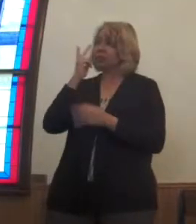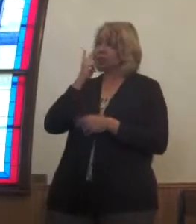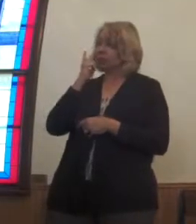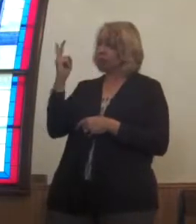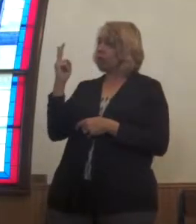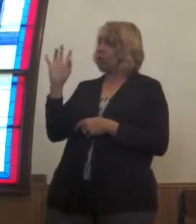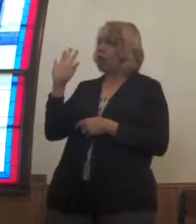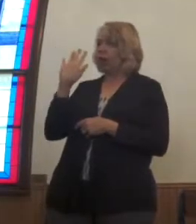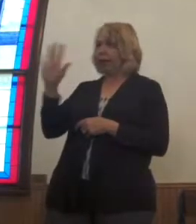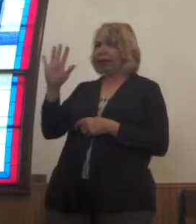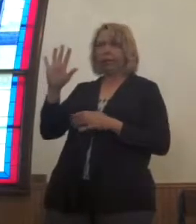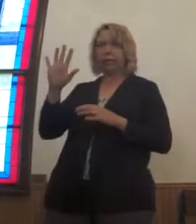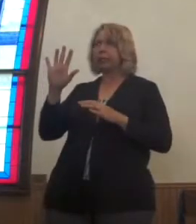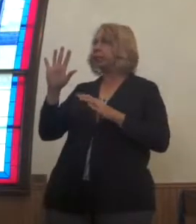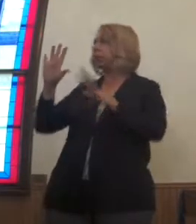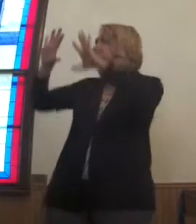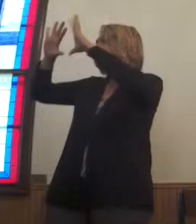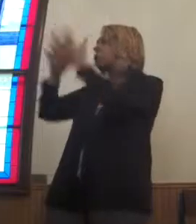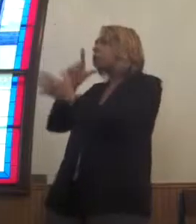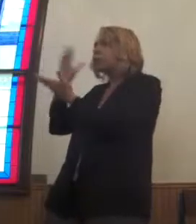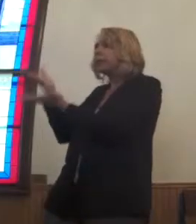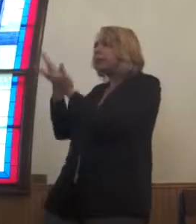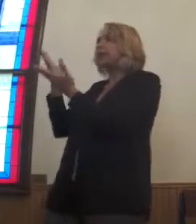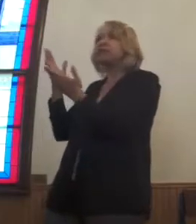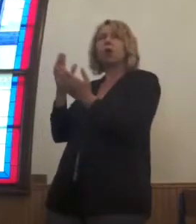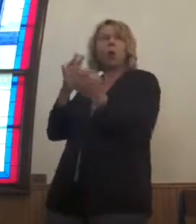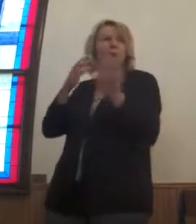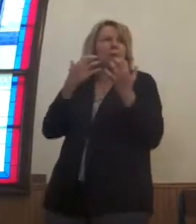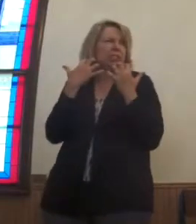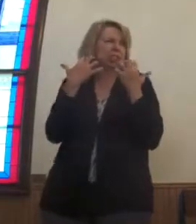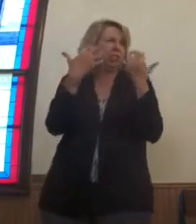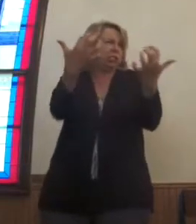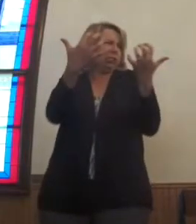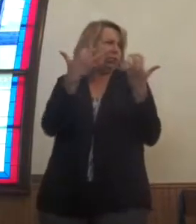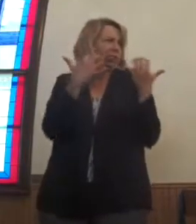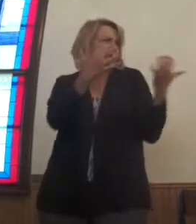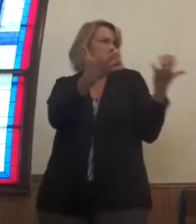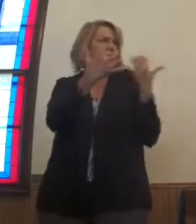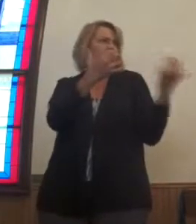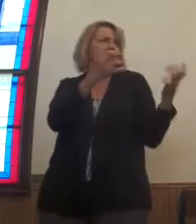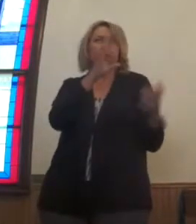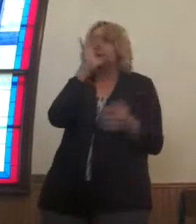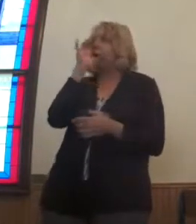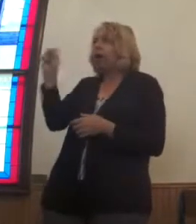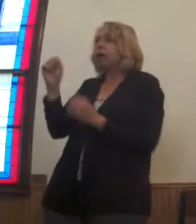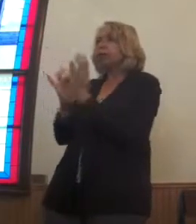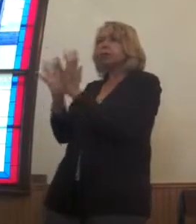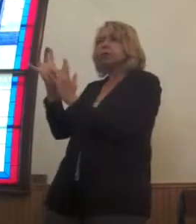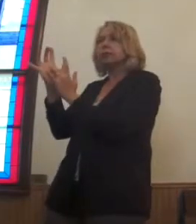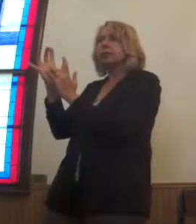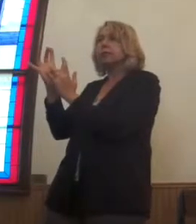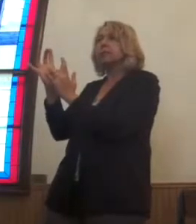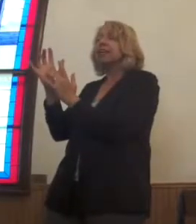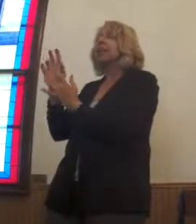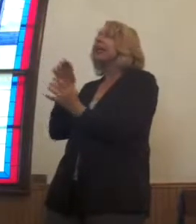drawing huge crowds, he climbed a hillside, of which he instructed and taught